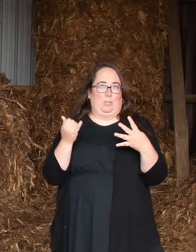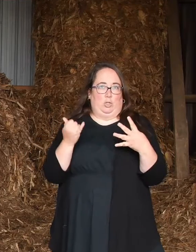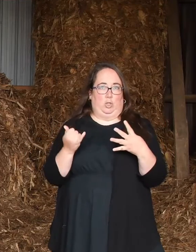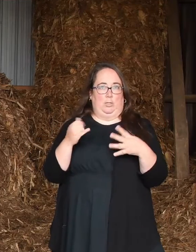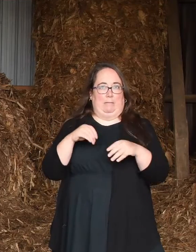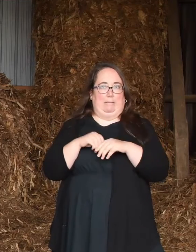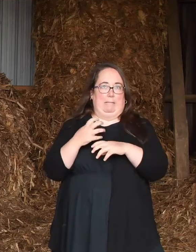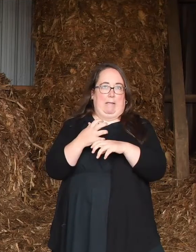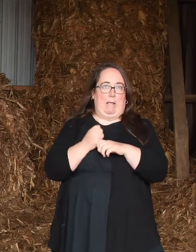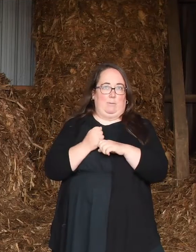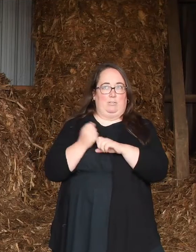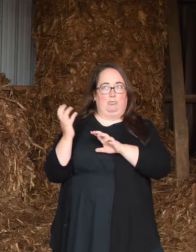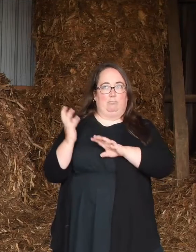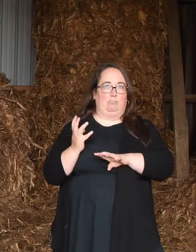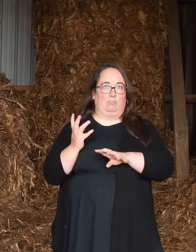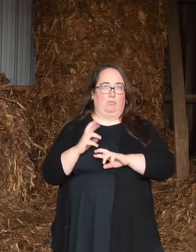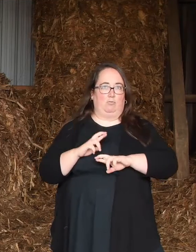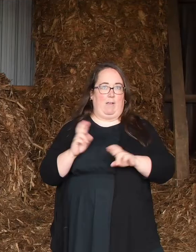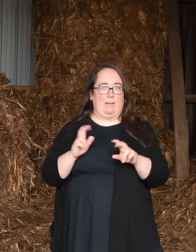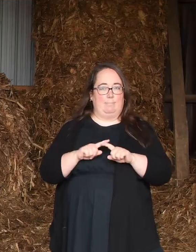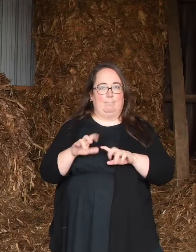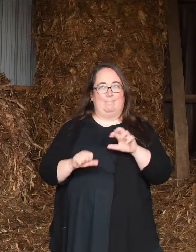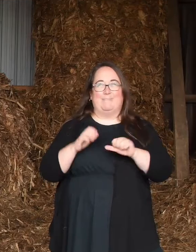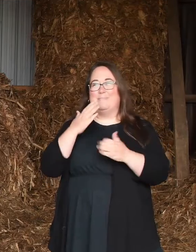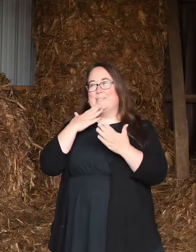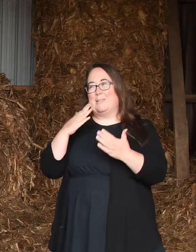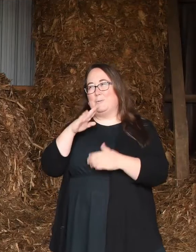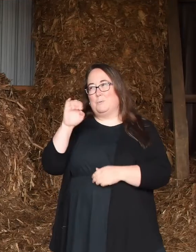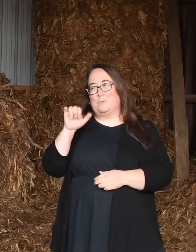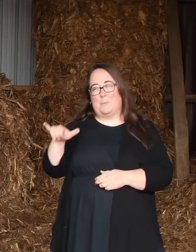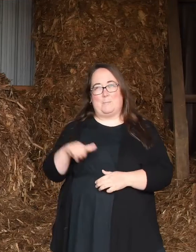our acquisition pipeline. Thank you, Joy.